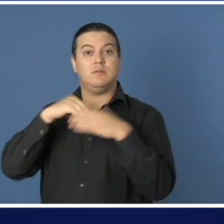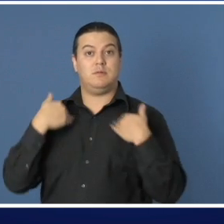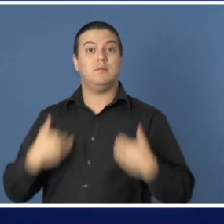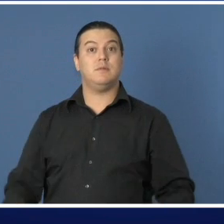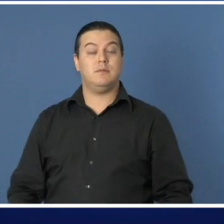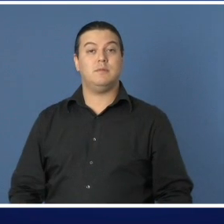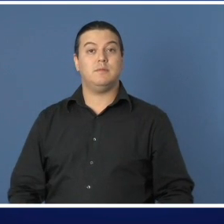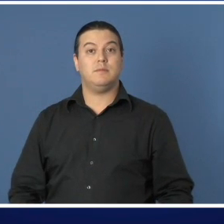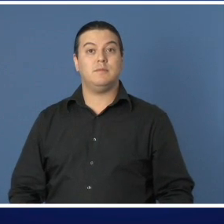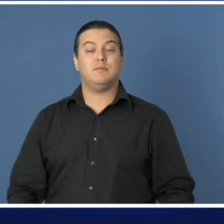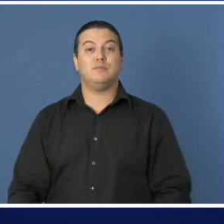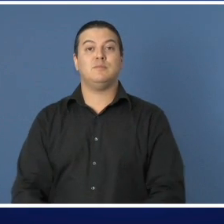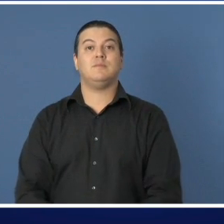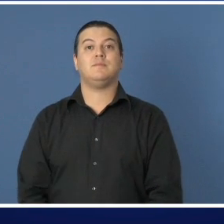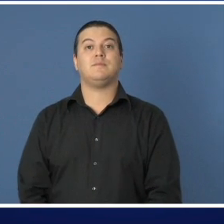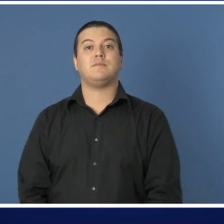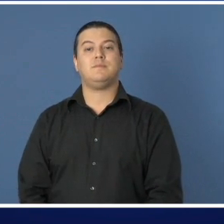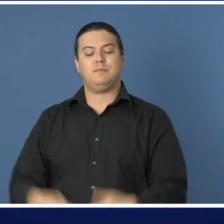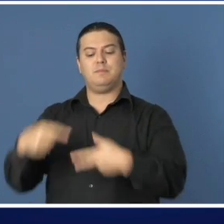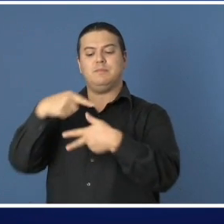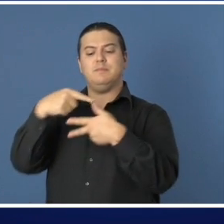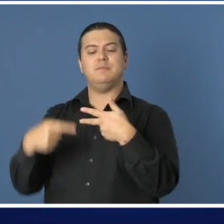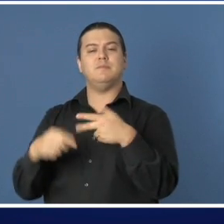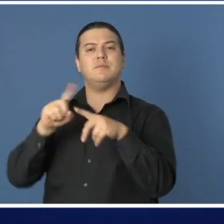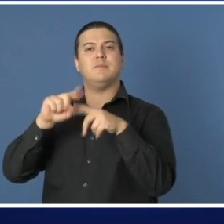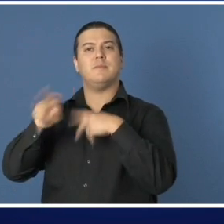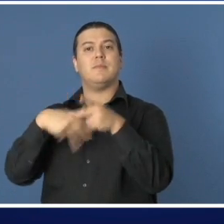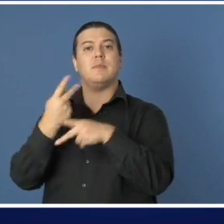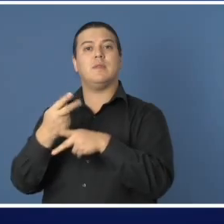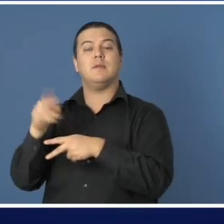There are three main kinds of botulism.